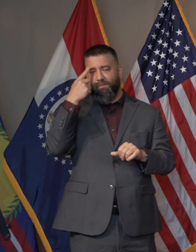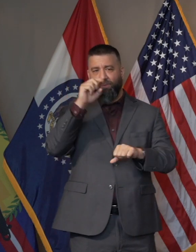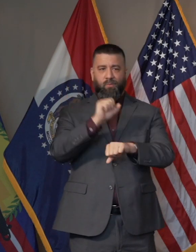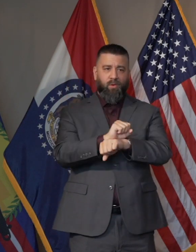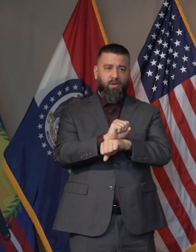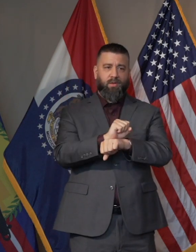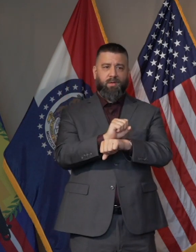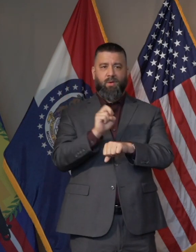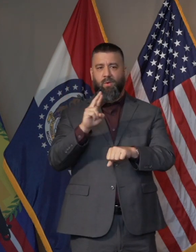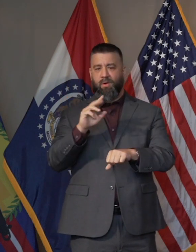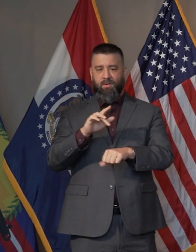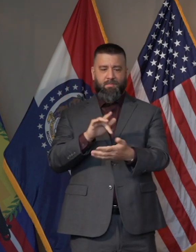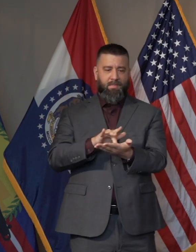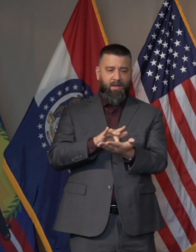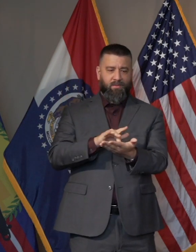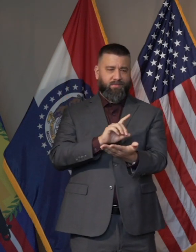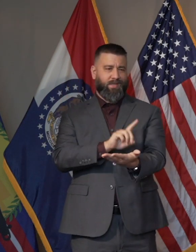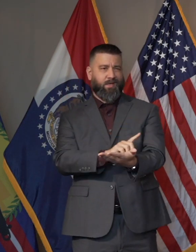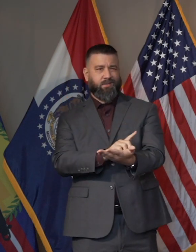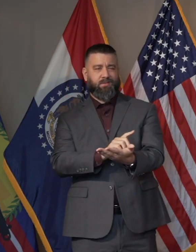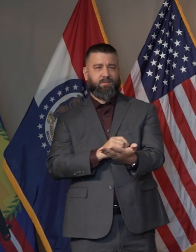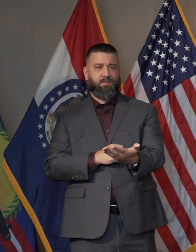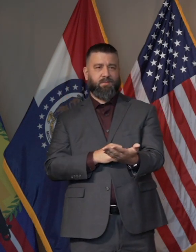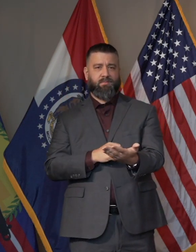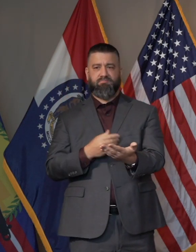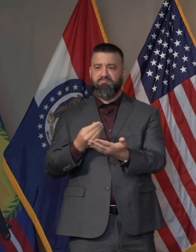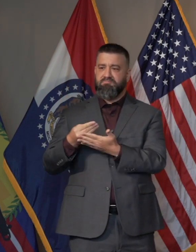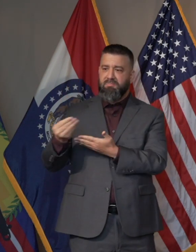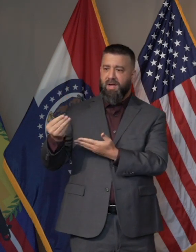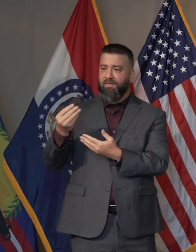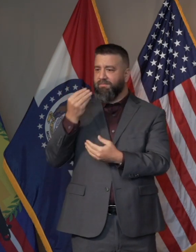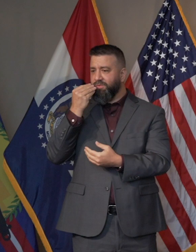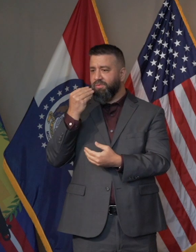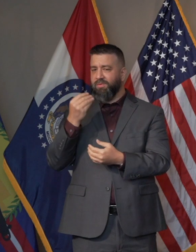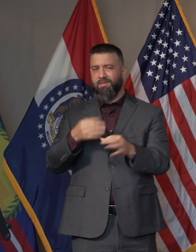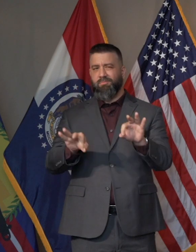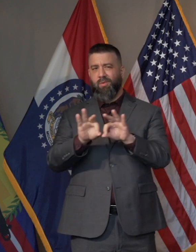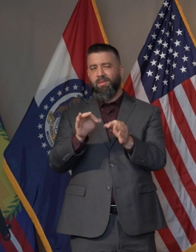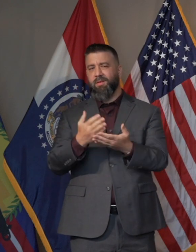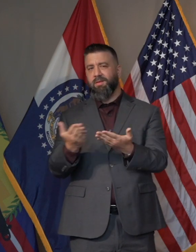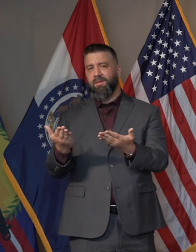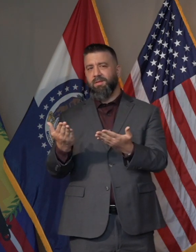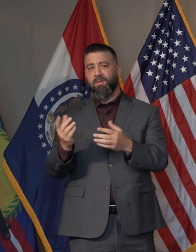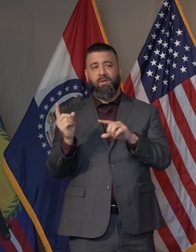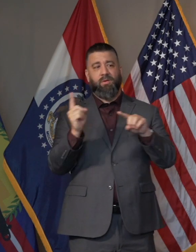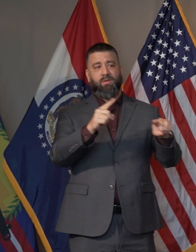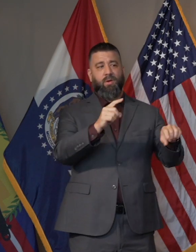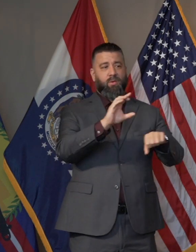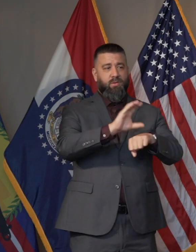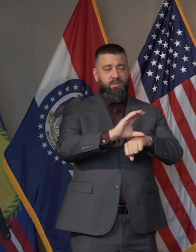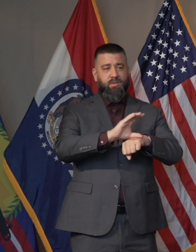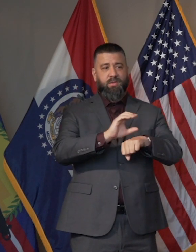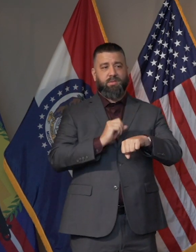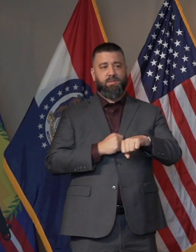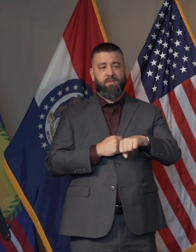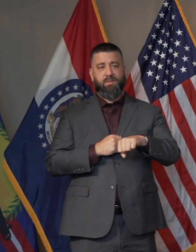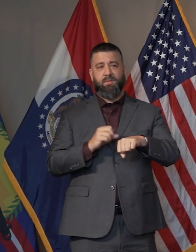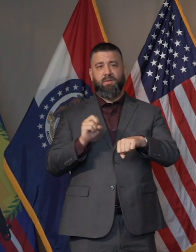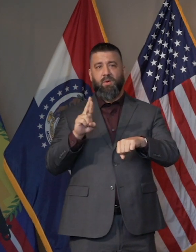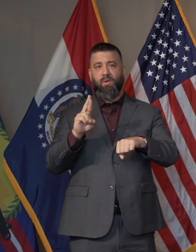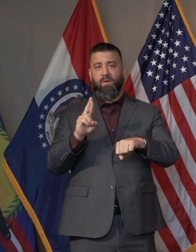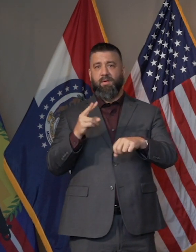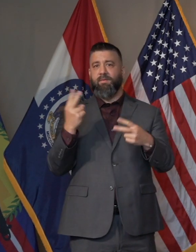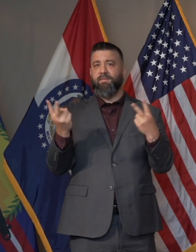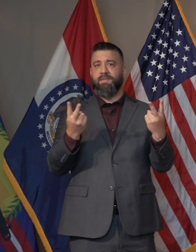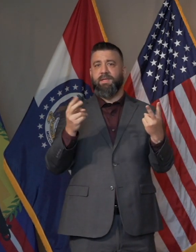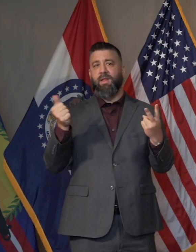work or for medical care, to buy food or other essential items, going to a place of worship, or